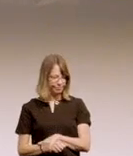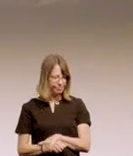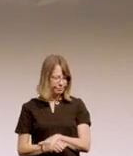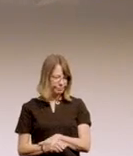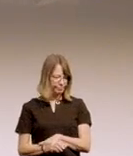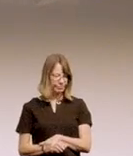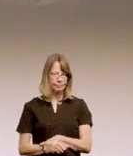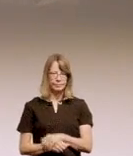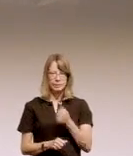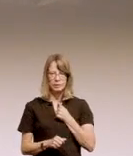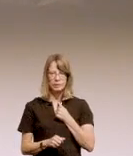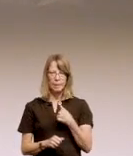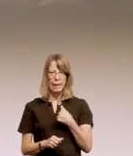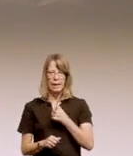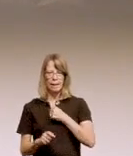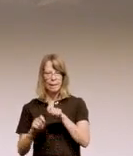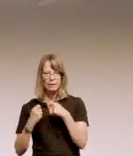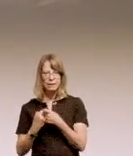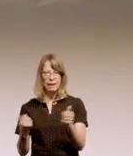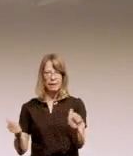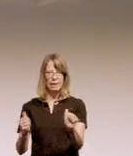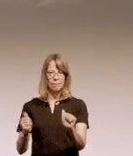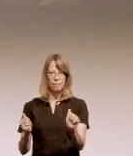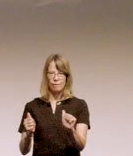So my team and I, we finished the planning portal,